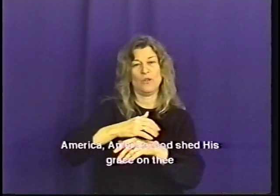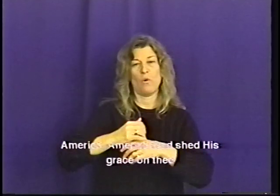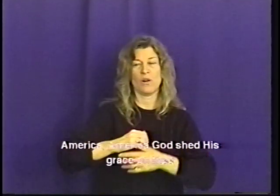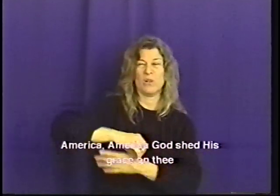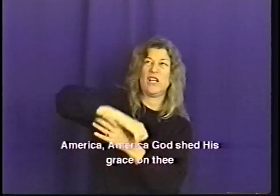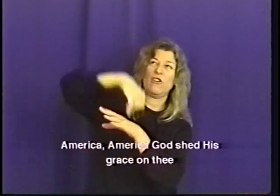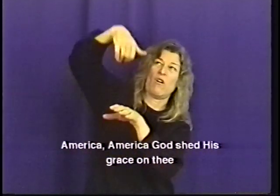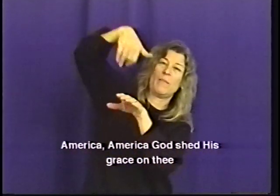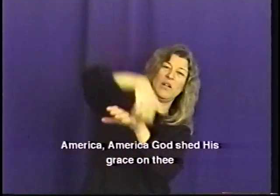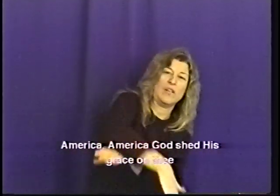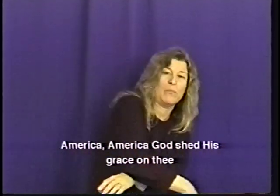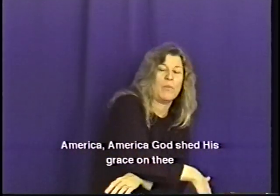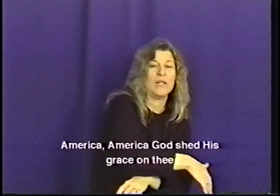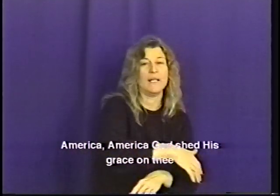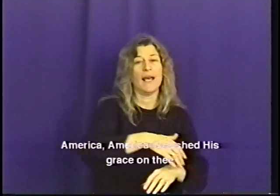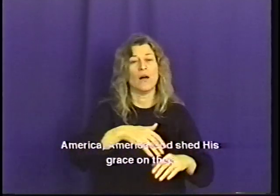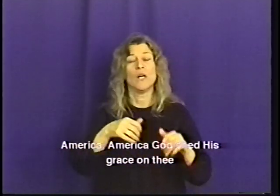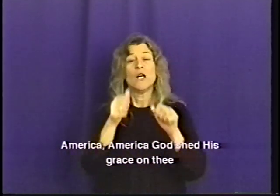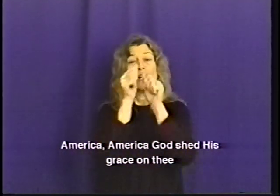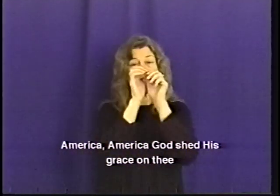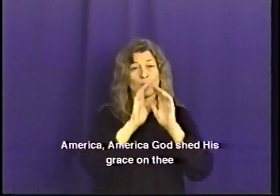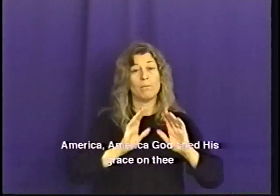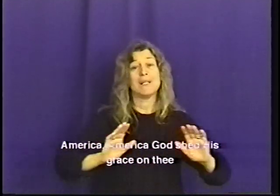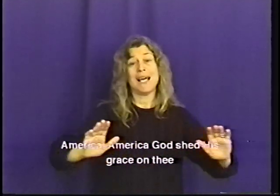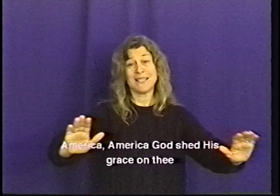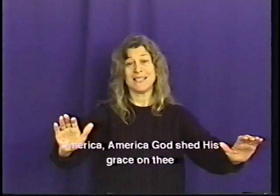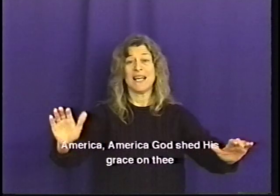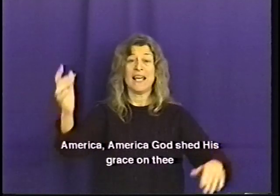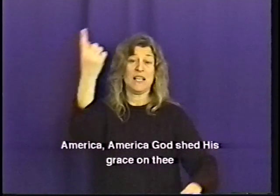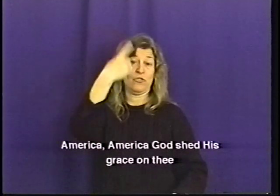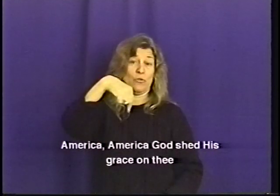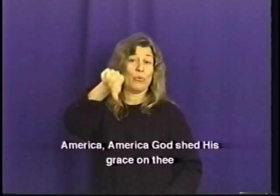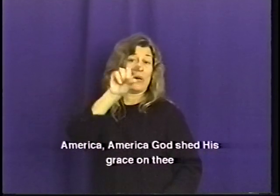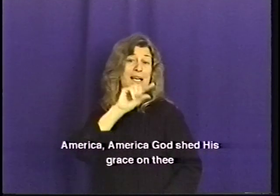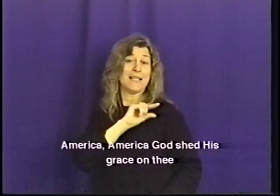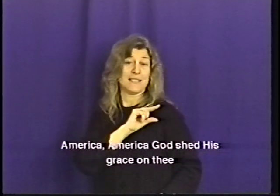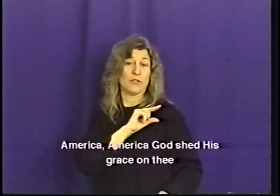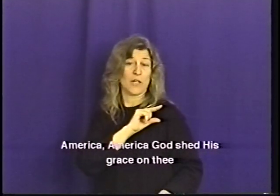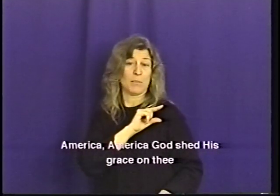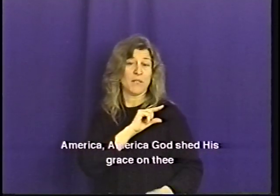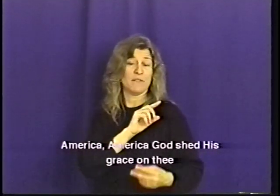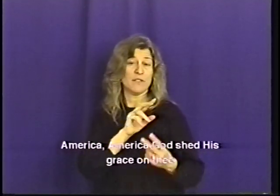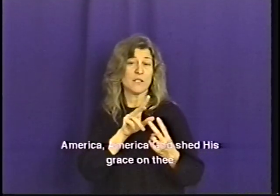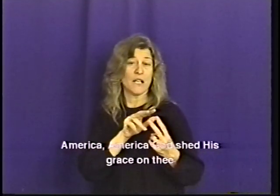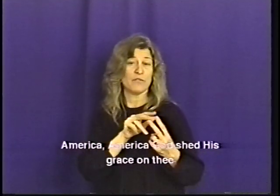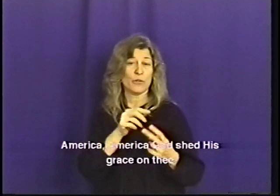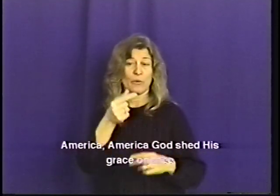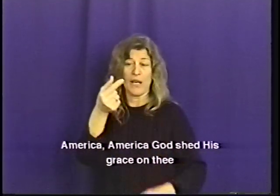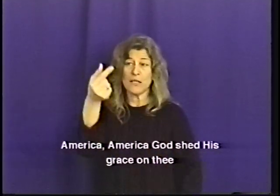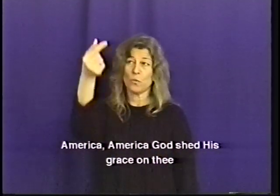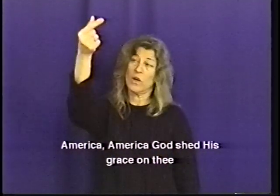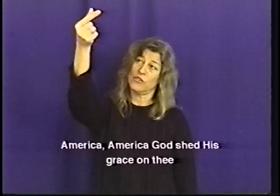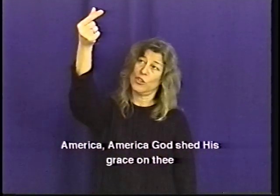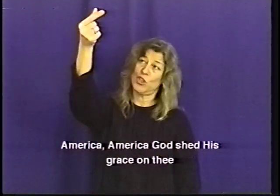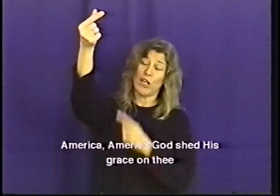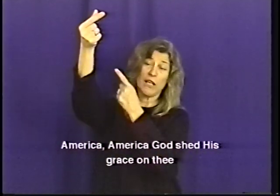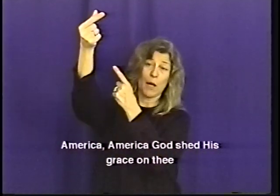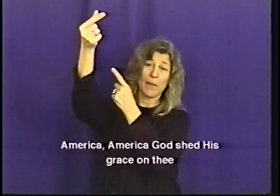too awkward to get your arm out there putting it down. Blessed his grace. There are a couple of different signs for grace. One is a G coming